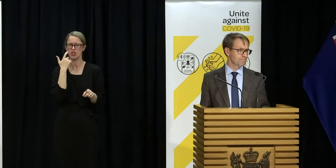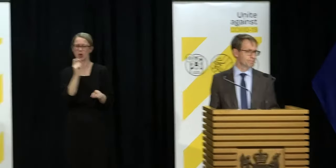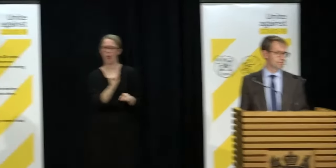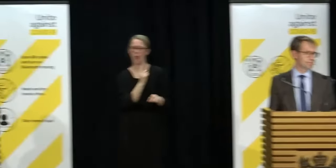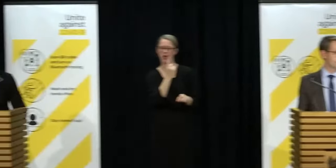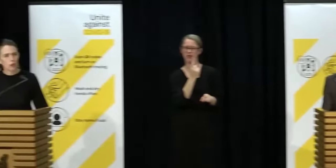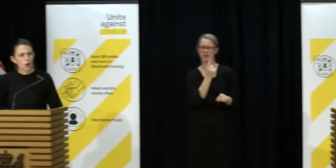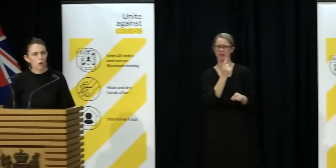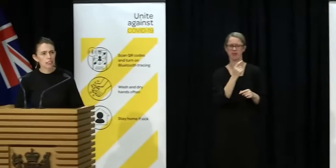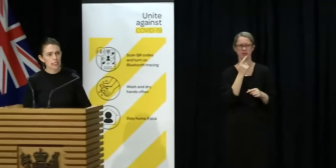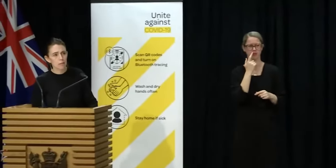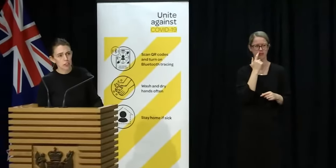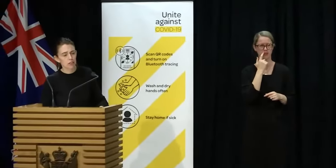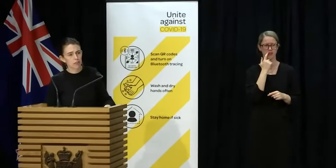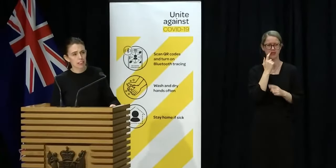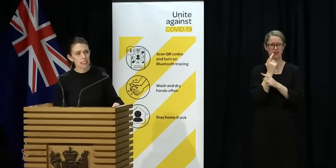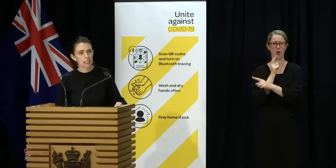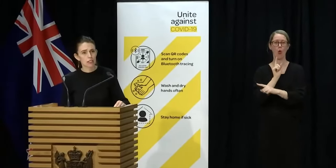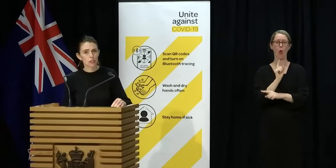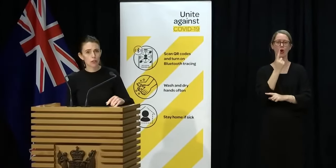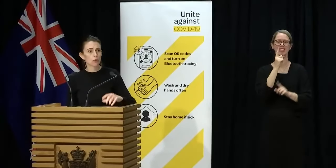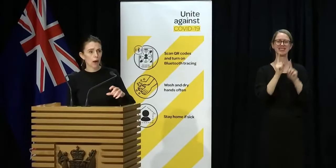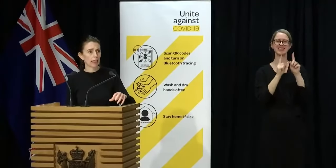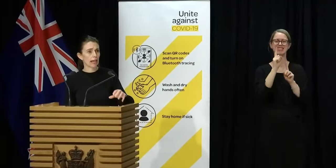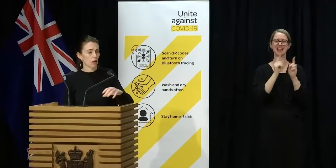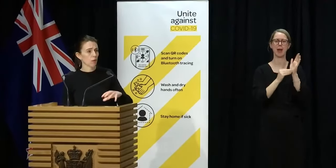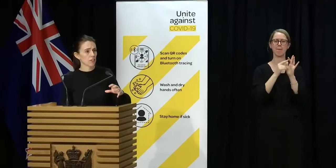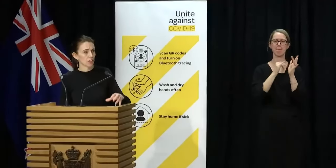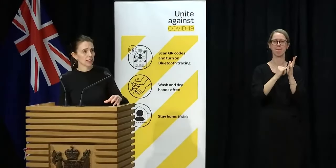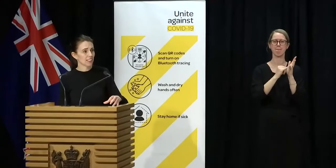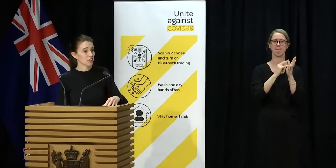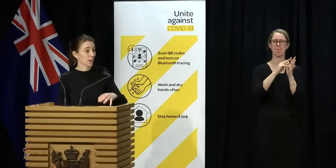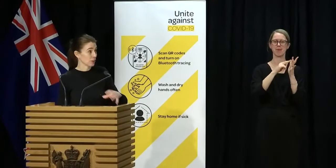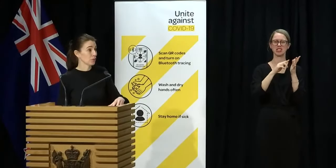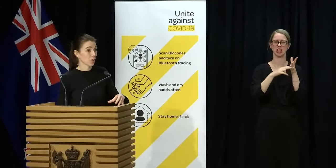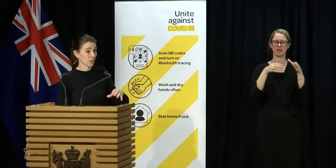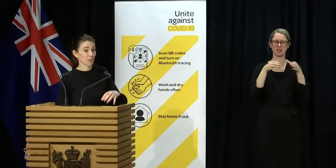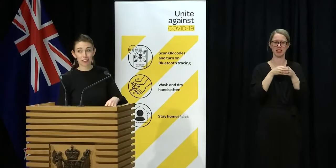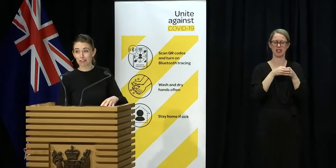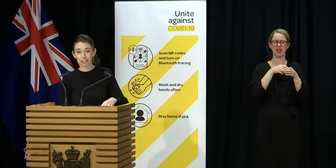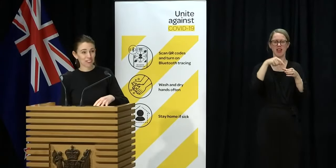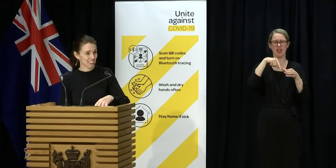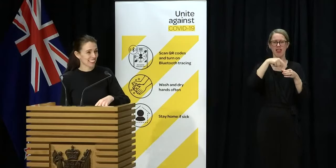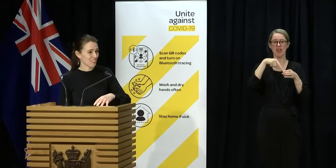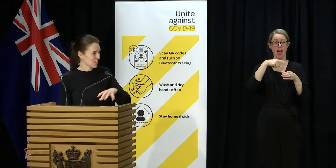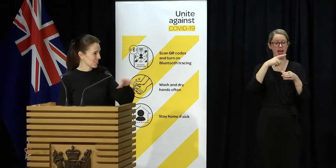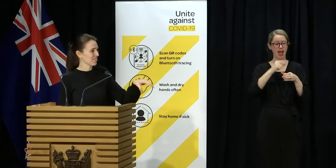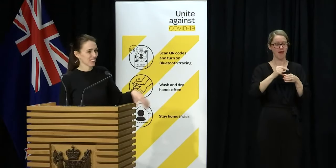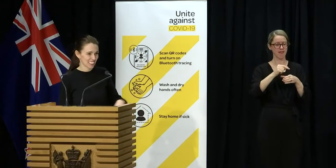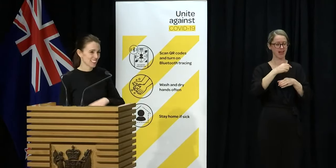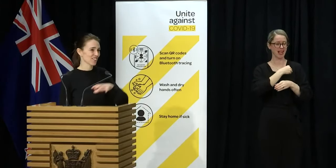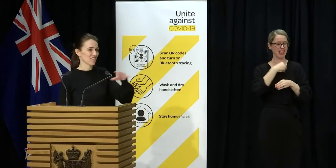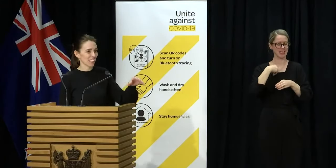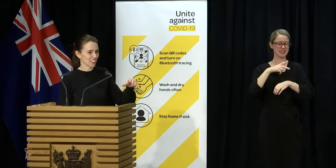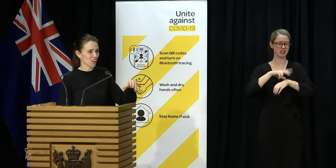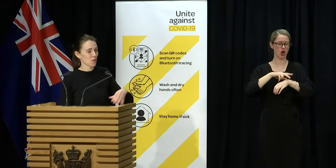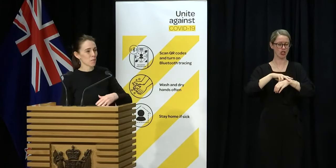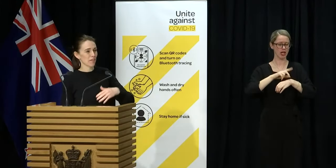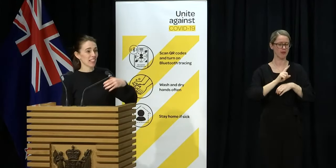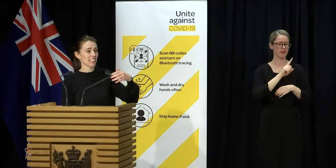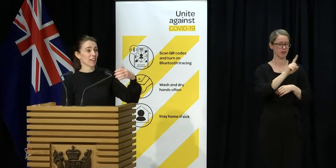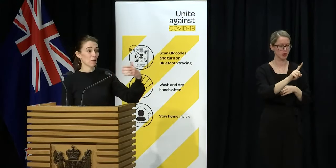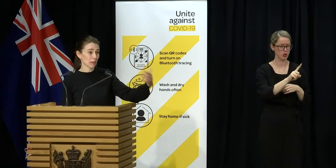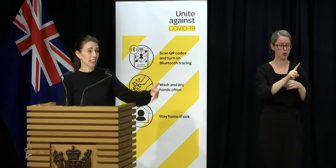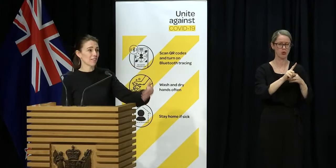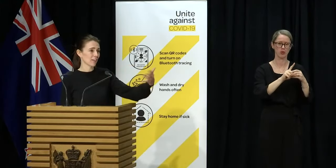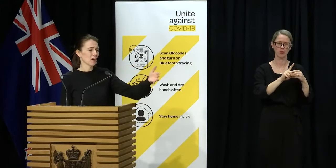Auckland. Auckland City Mission, for instance, do run outreach clinics. I do know the doctor from Auckland City Mission, for instance, was amongst the cohort